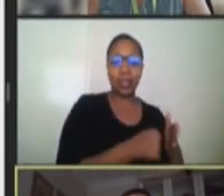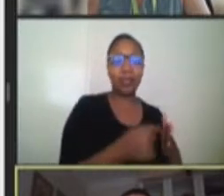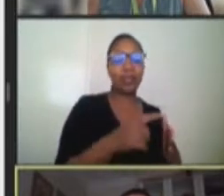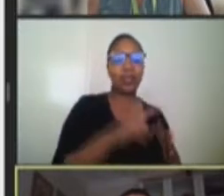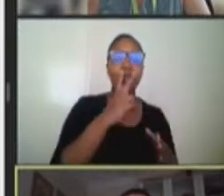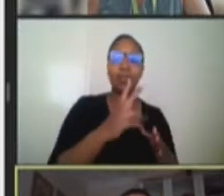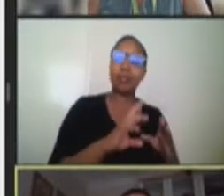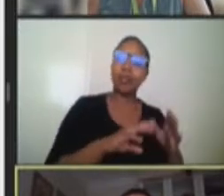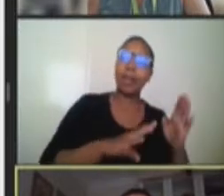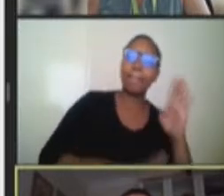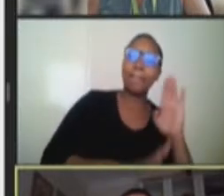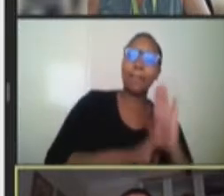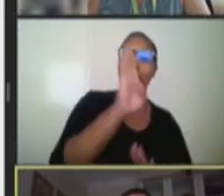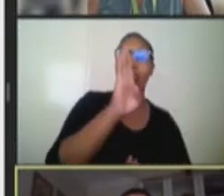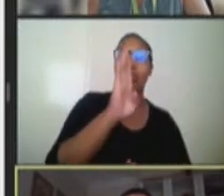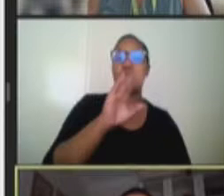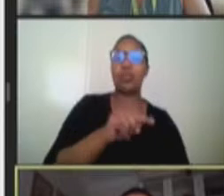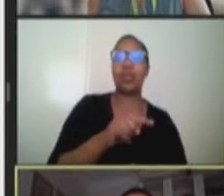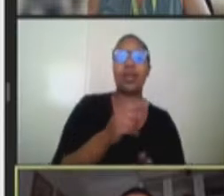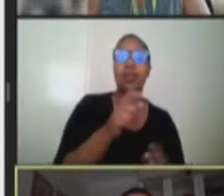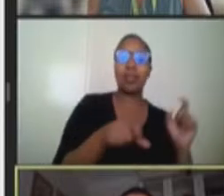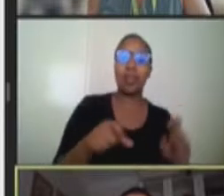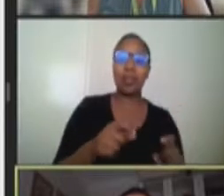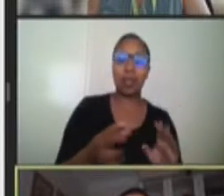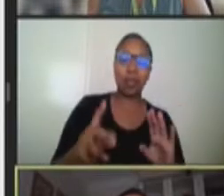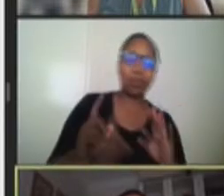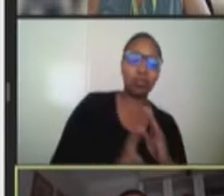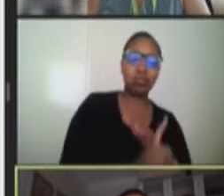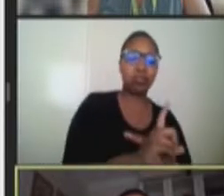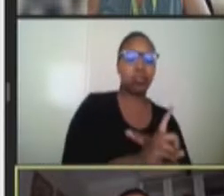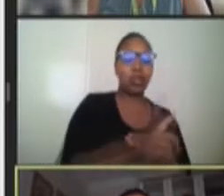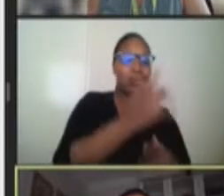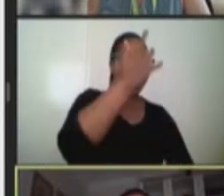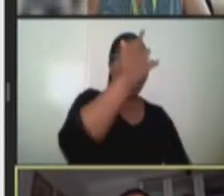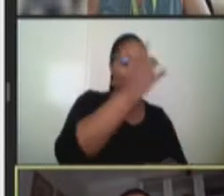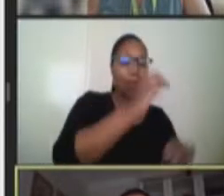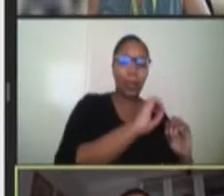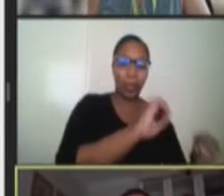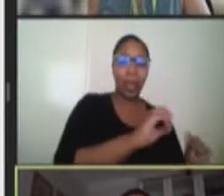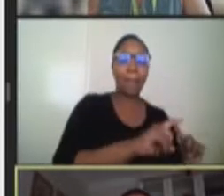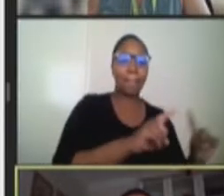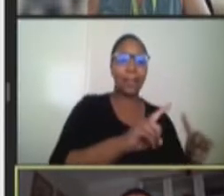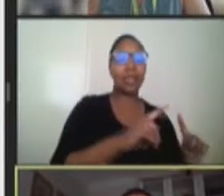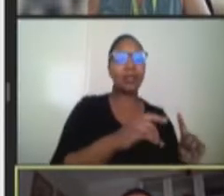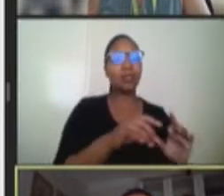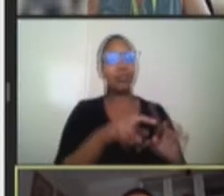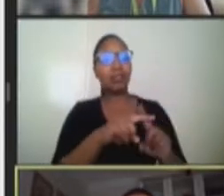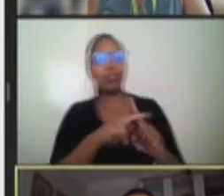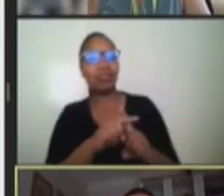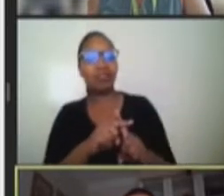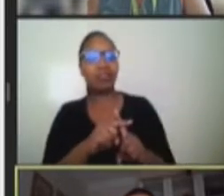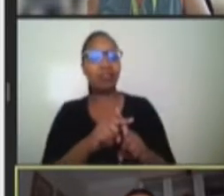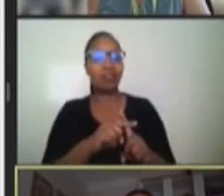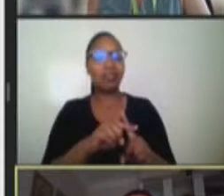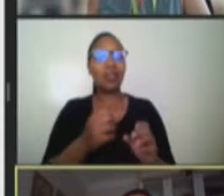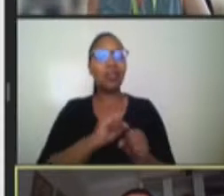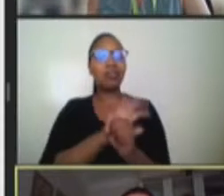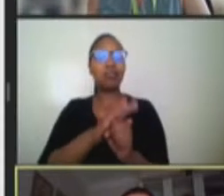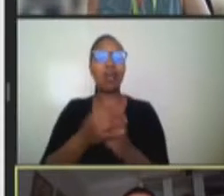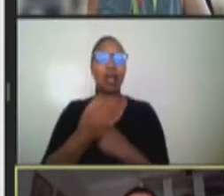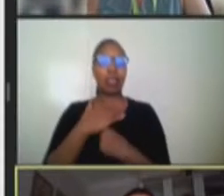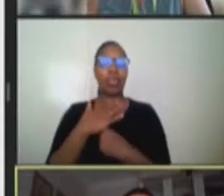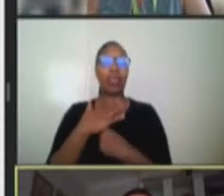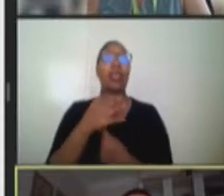number of patients admitted with not severe disease compared to the number of patients admitted with severe disease. And